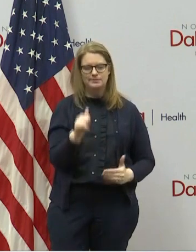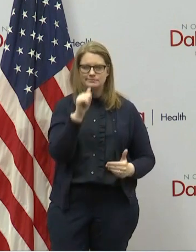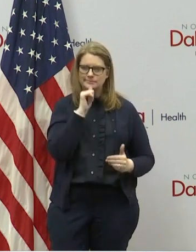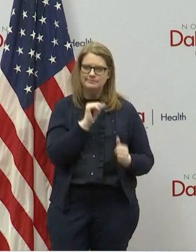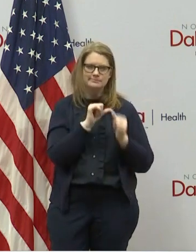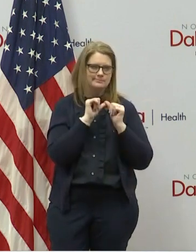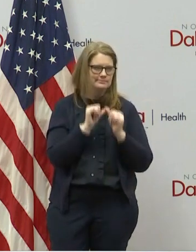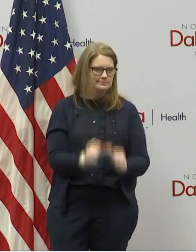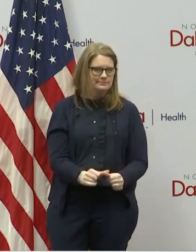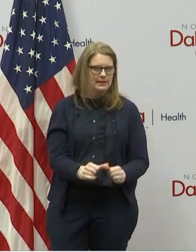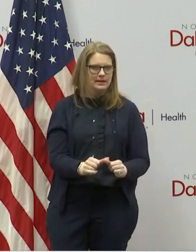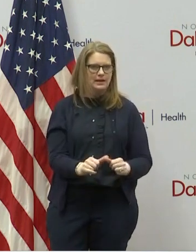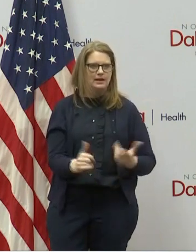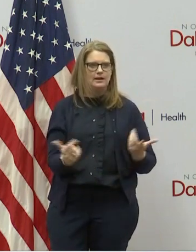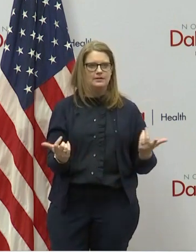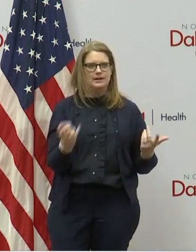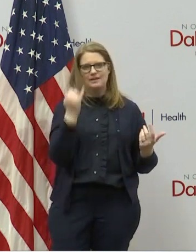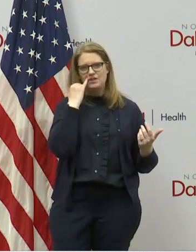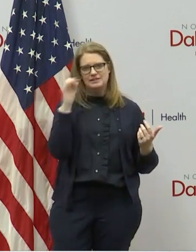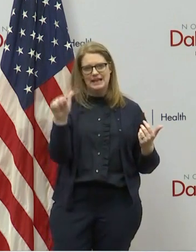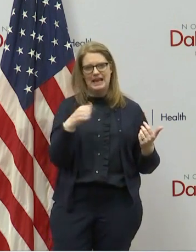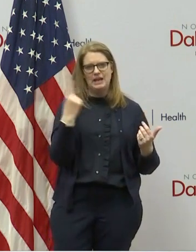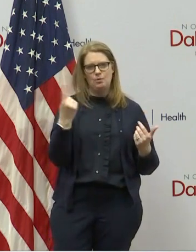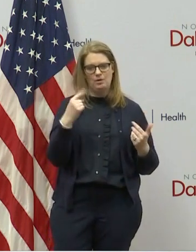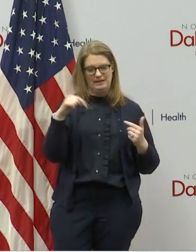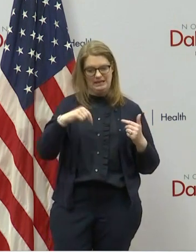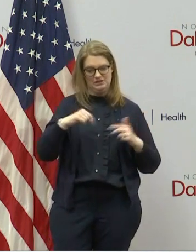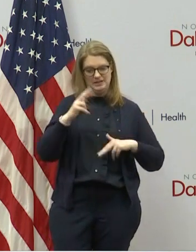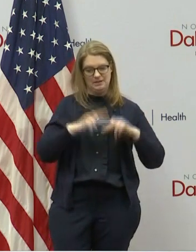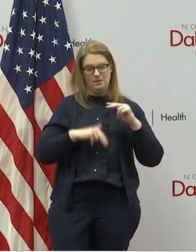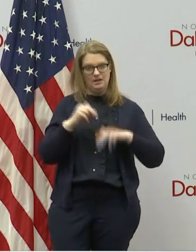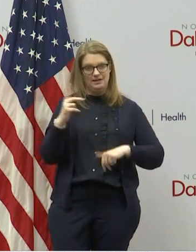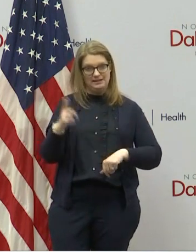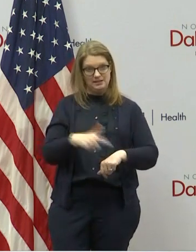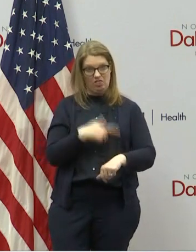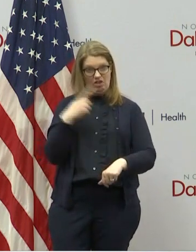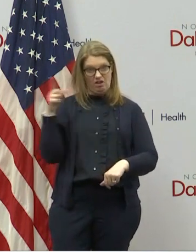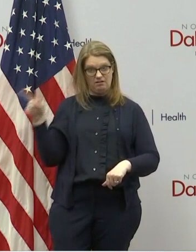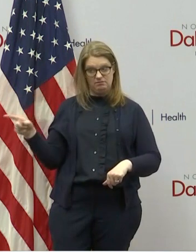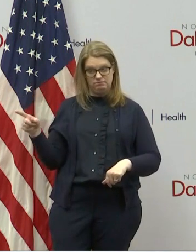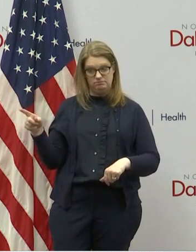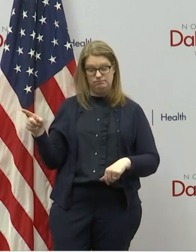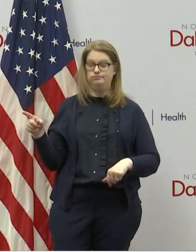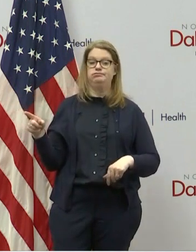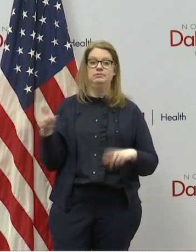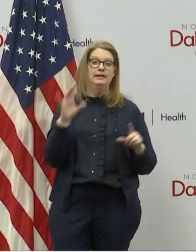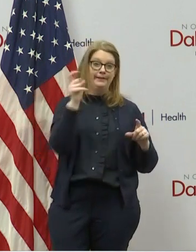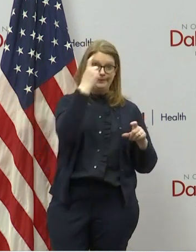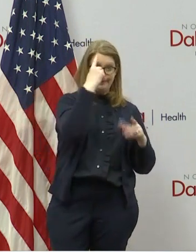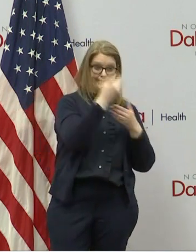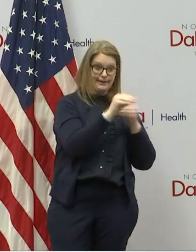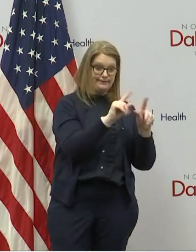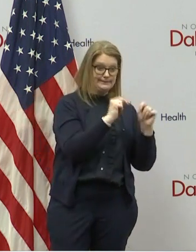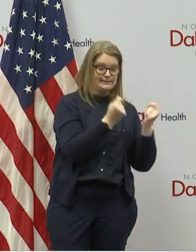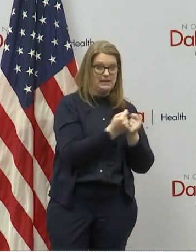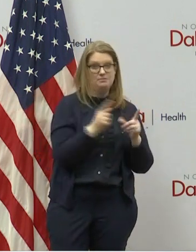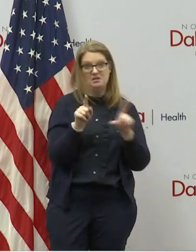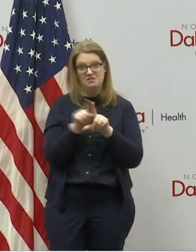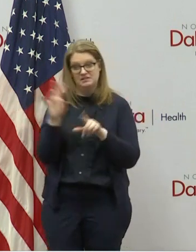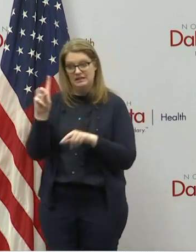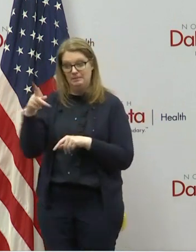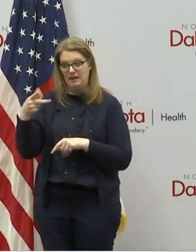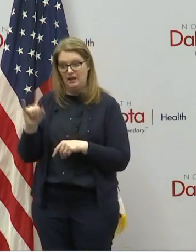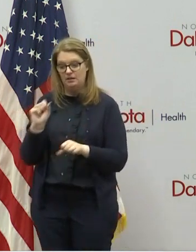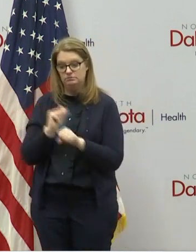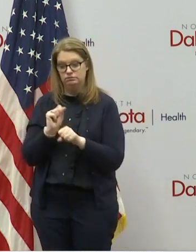leadership. I know if there's anybody that's in the building about as long as the governor's office team, it's the team up at DPI.